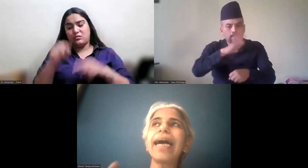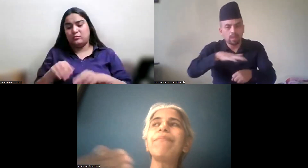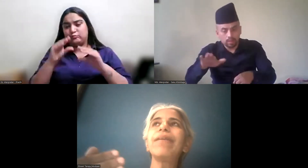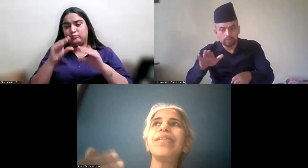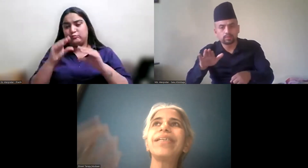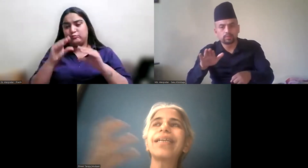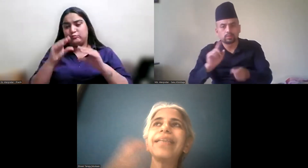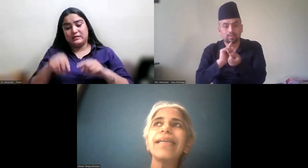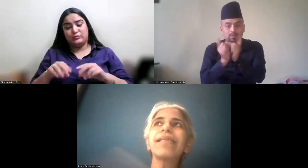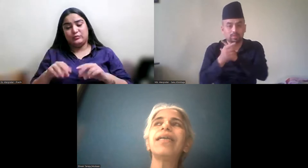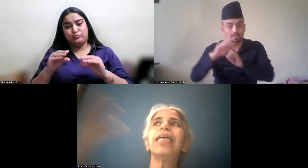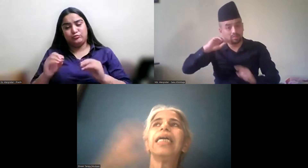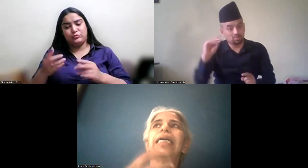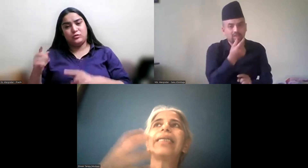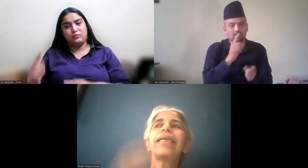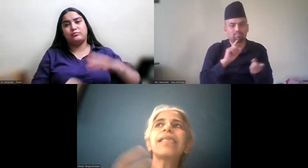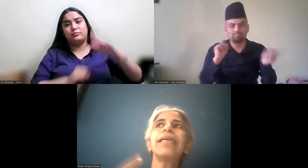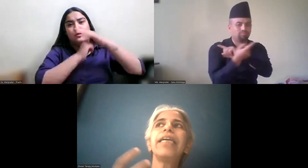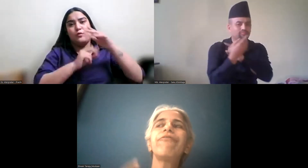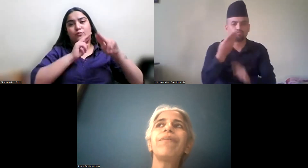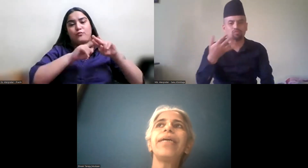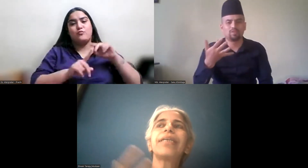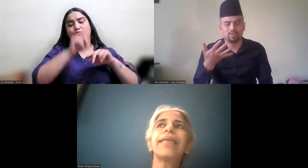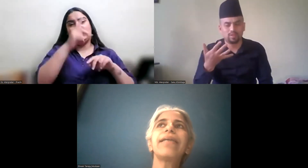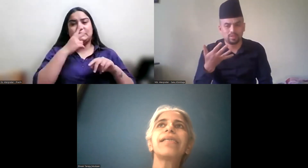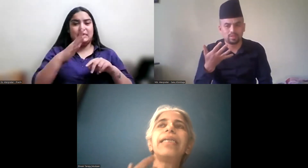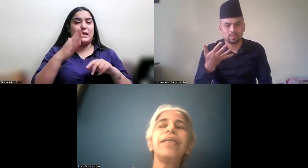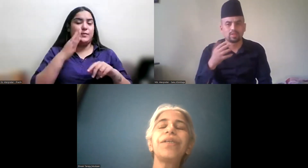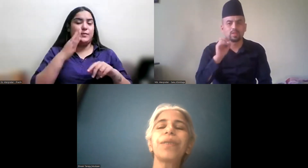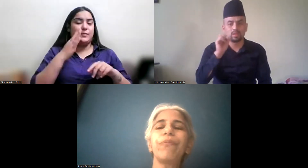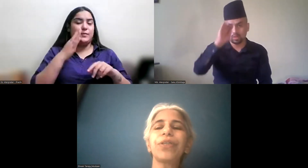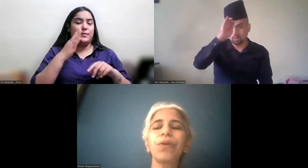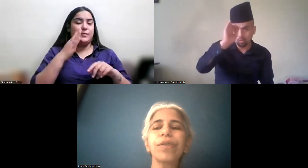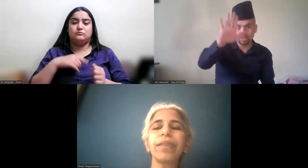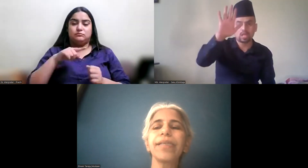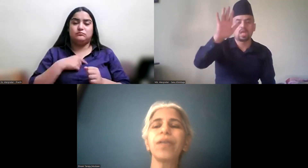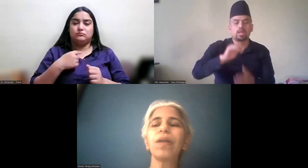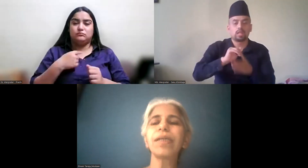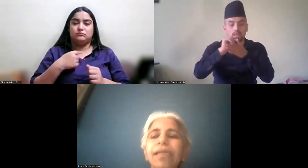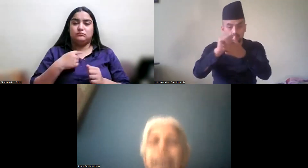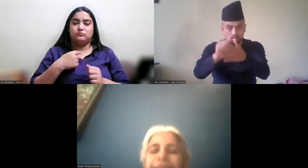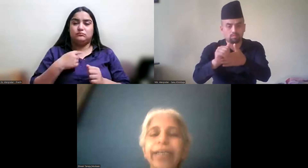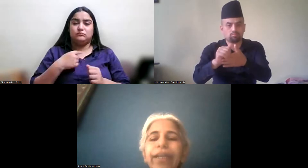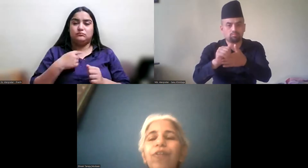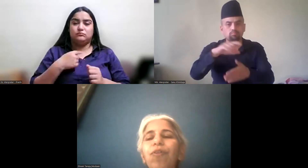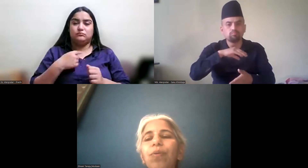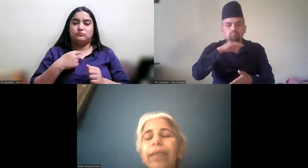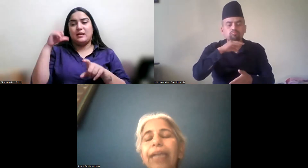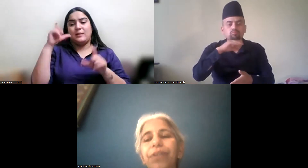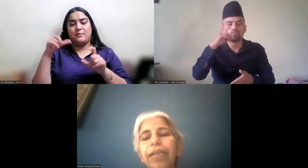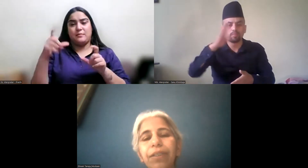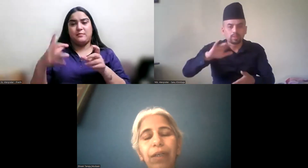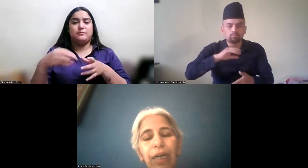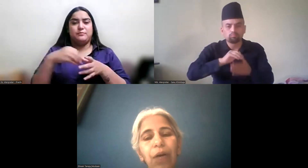doesn't happen immediately, there is an information, there is a leadership which grows in these adolescents, and they take forward